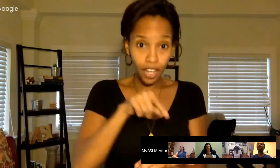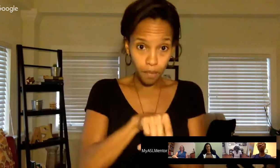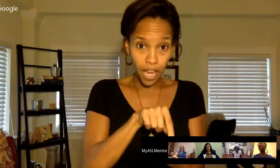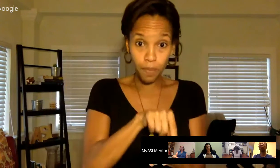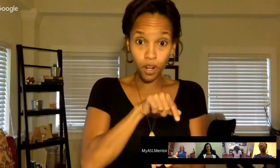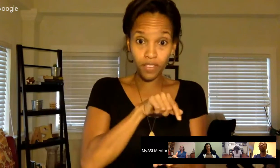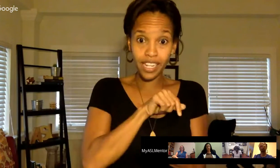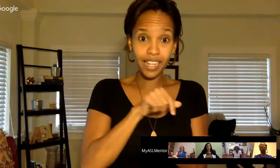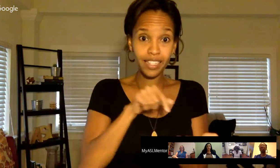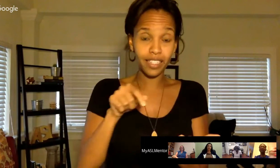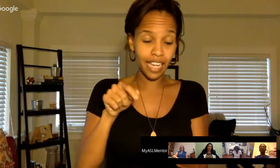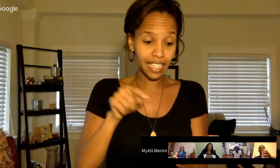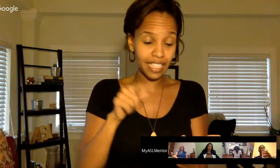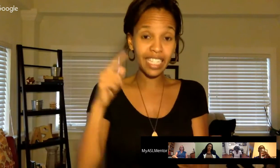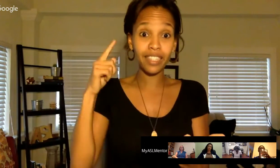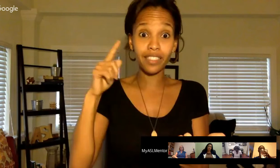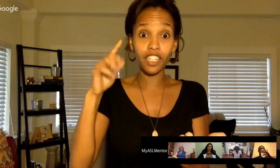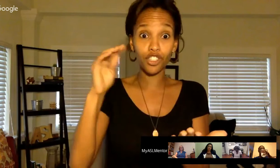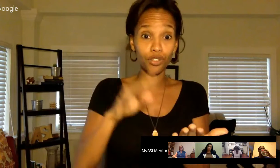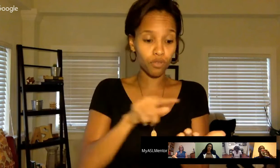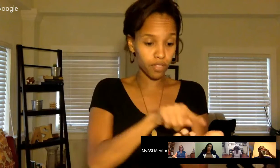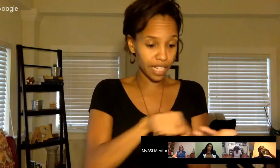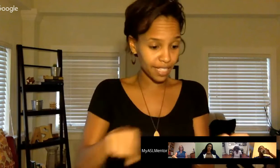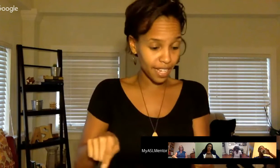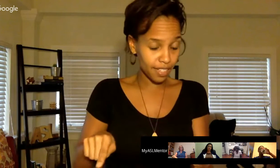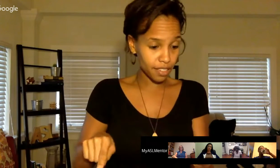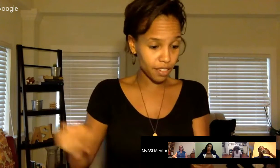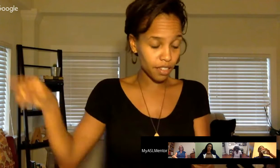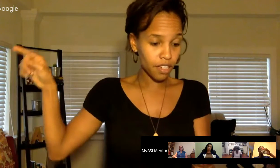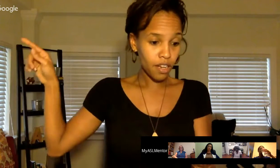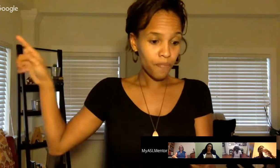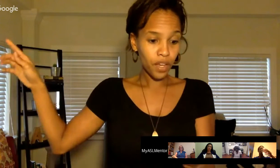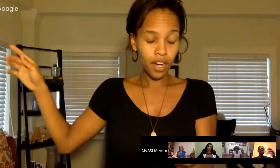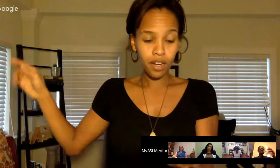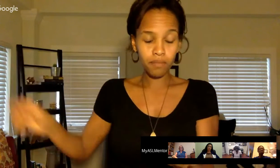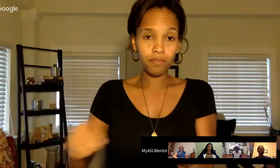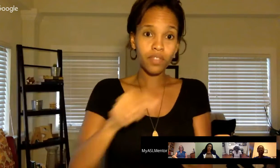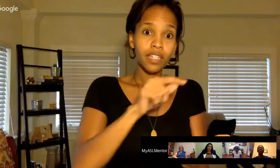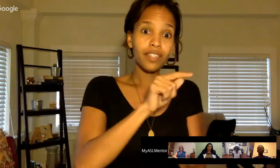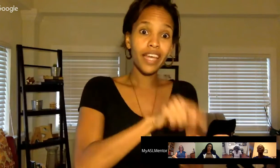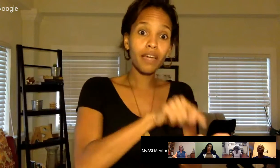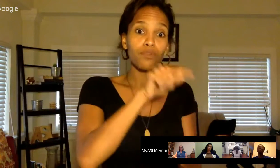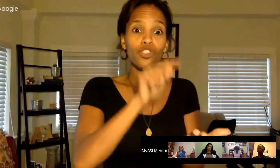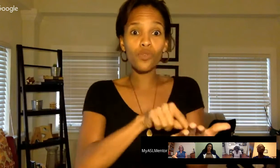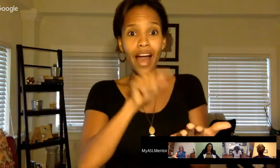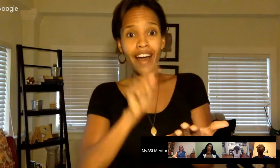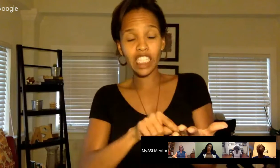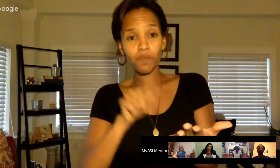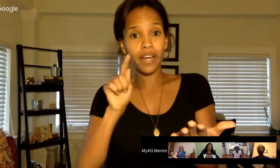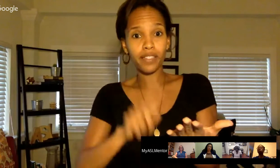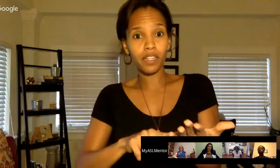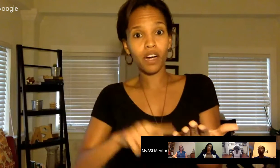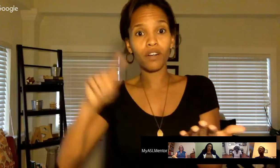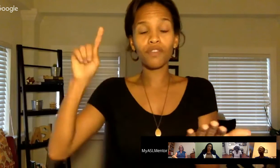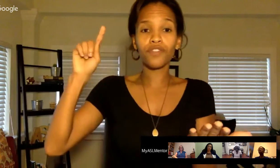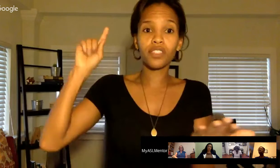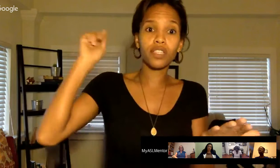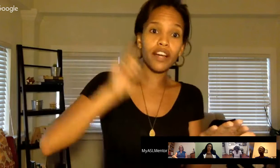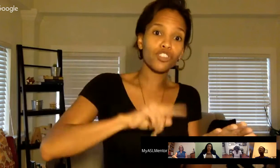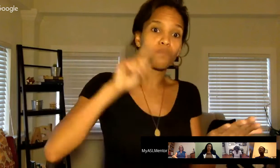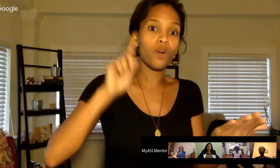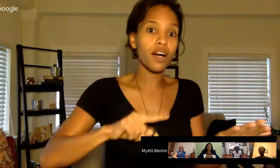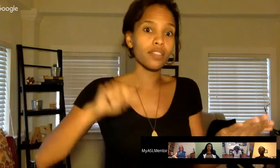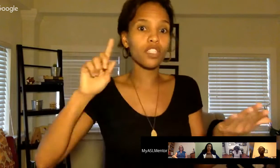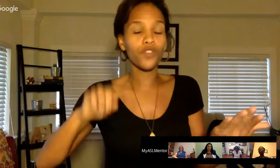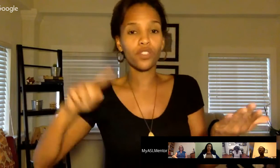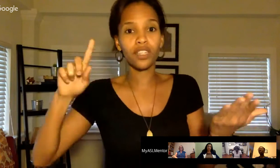look on the paper on the test and see the teacher, it says, name 2 aspects of the